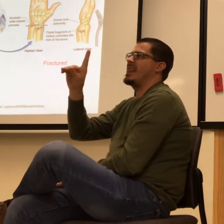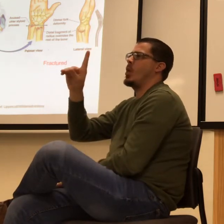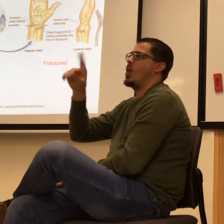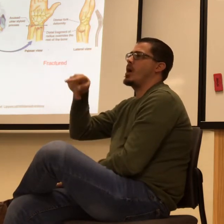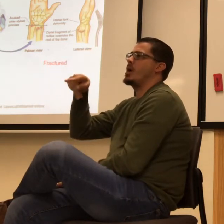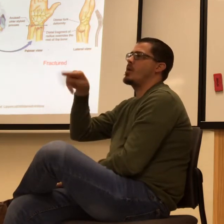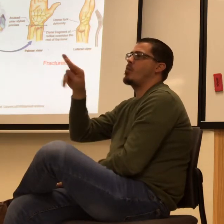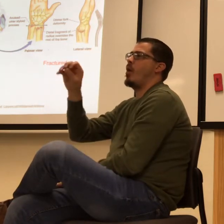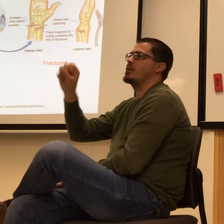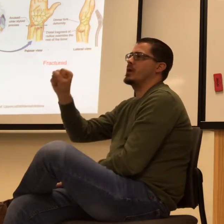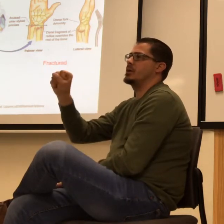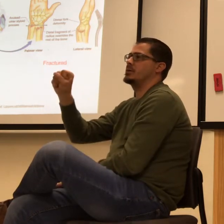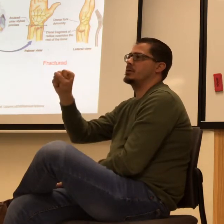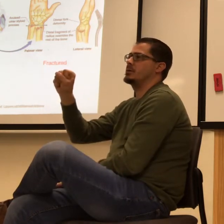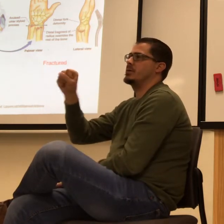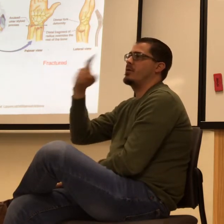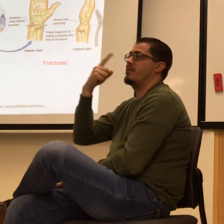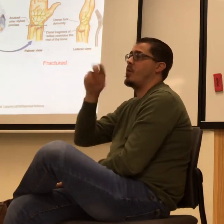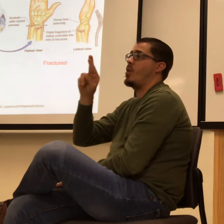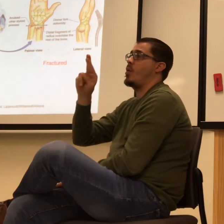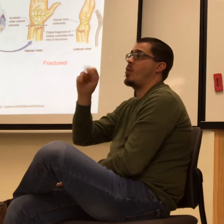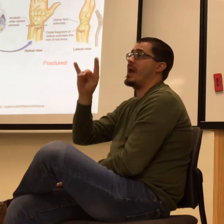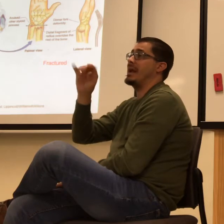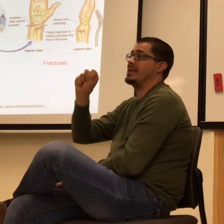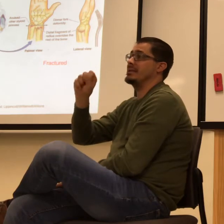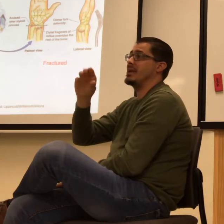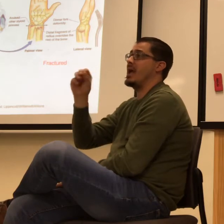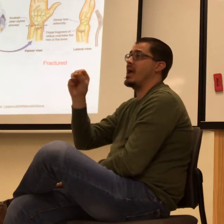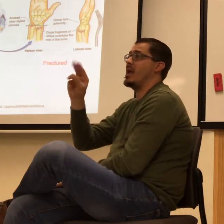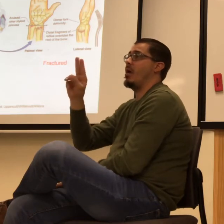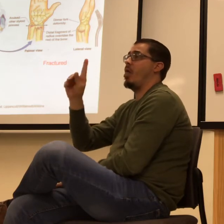processes of radius and ulna